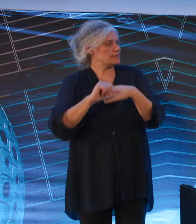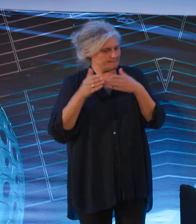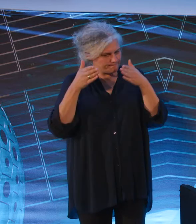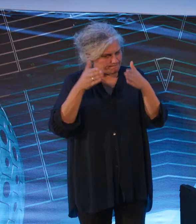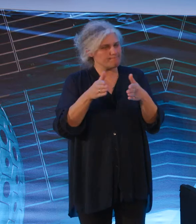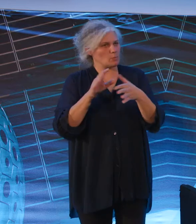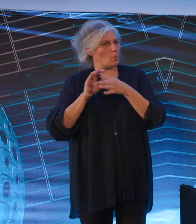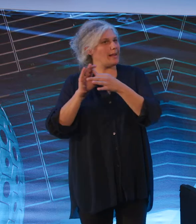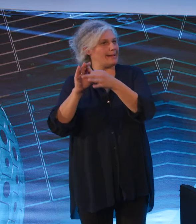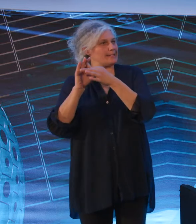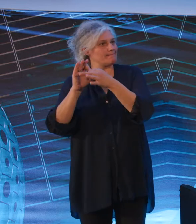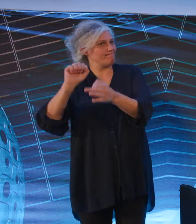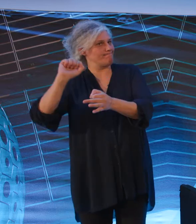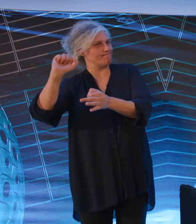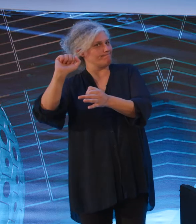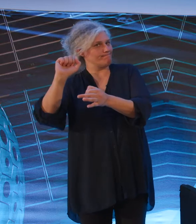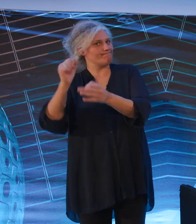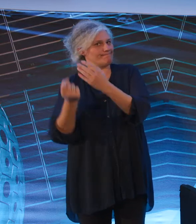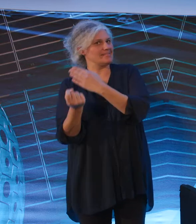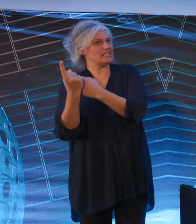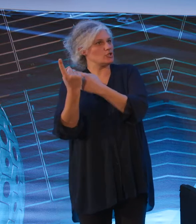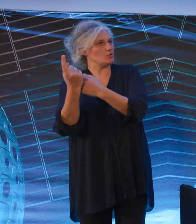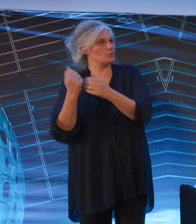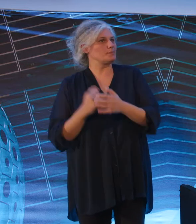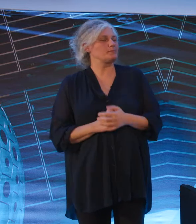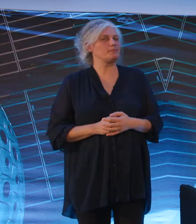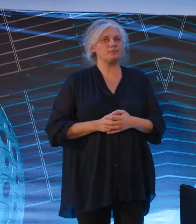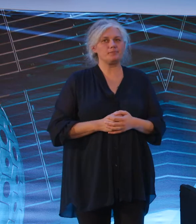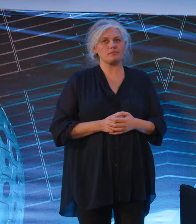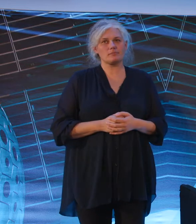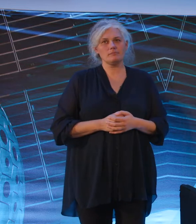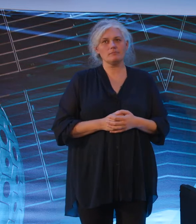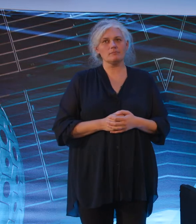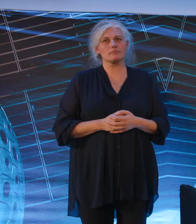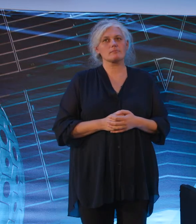relate to those issues and how they might be addressed.